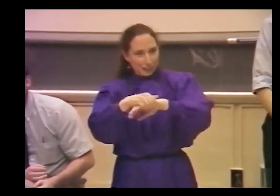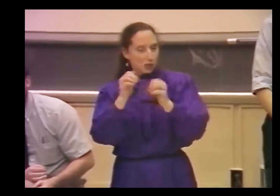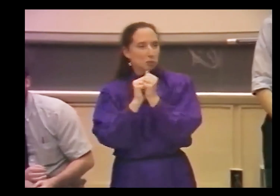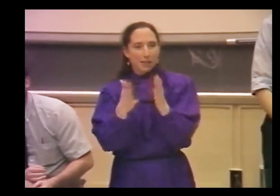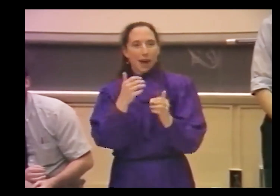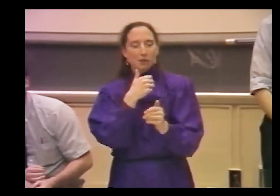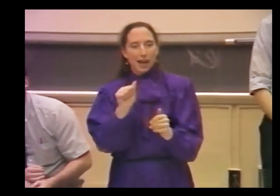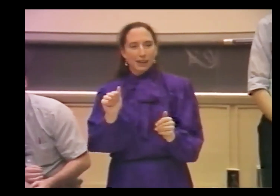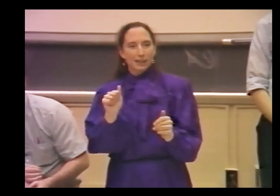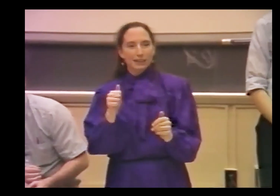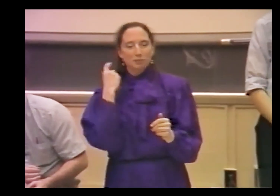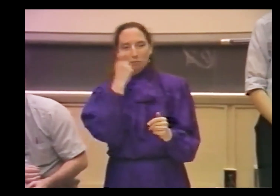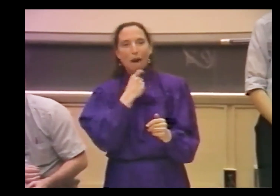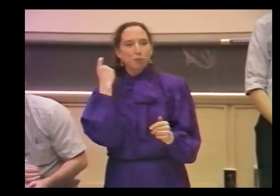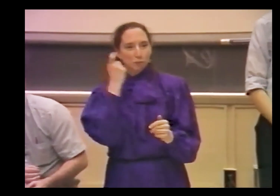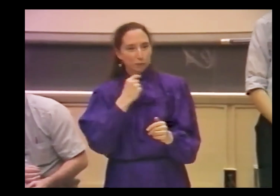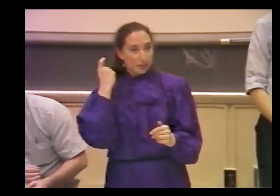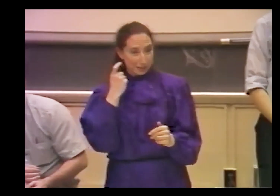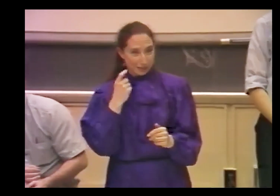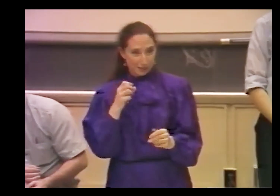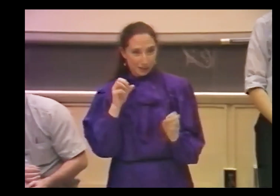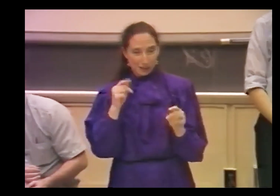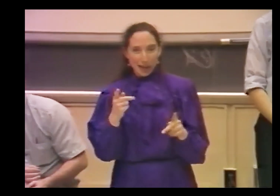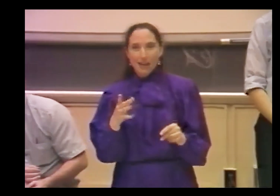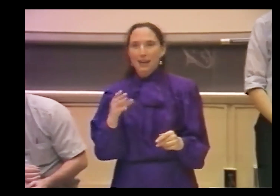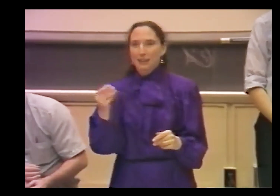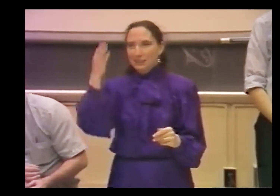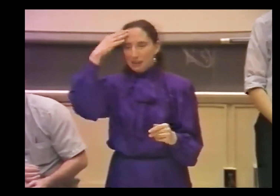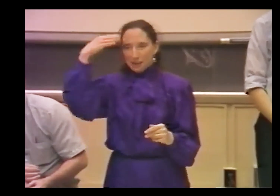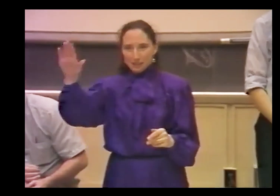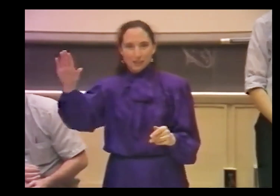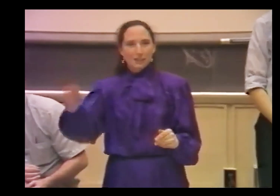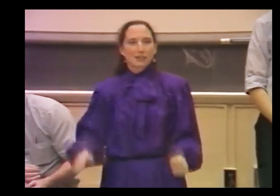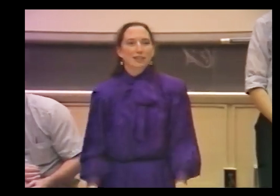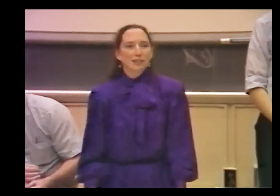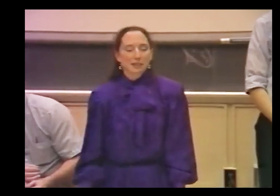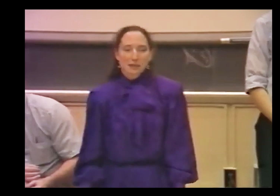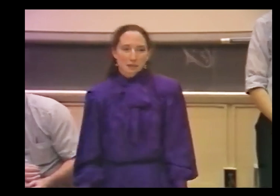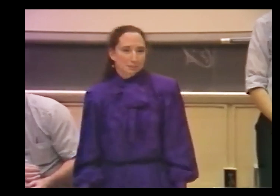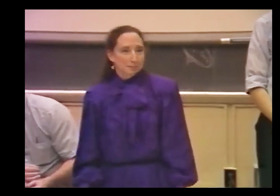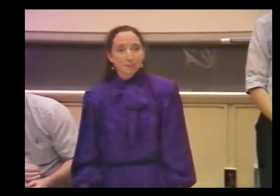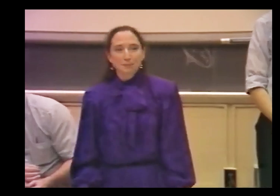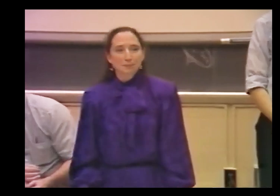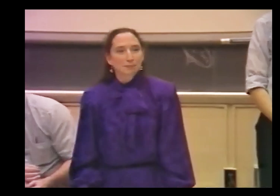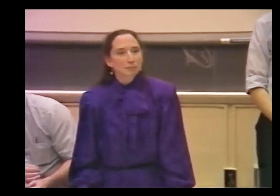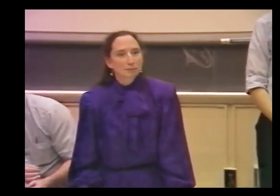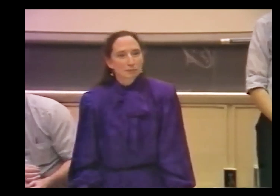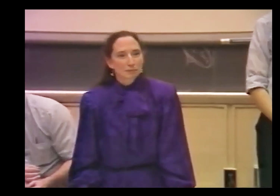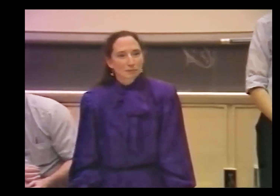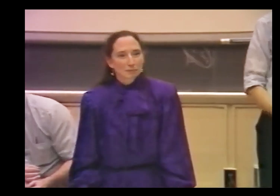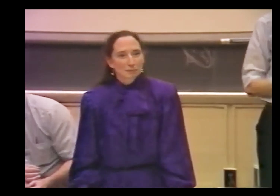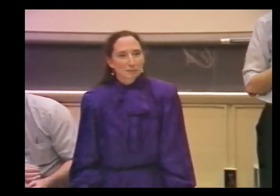English without any mouth movements, okay? And it's this, I